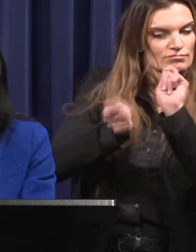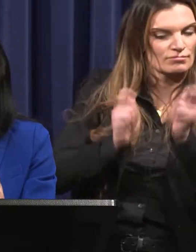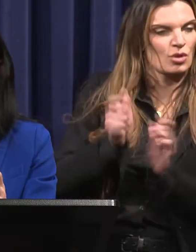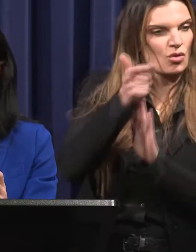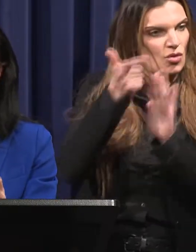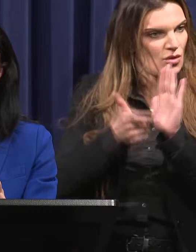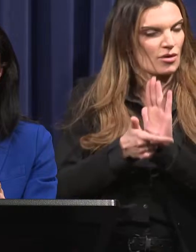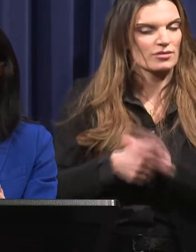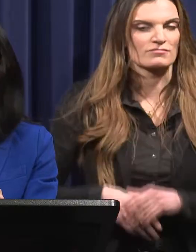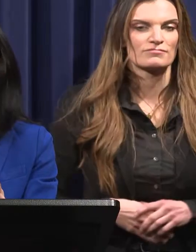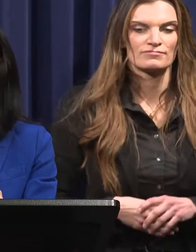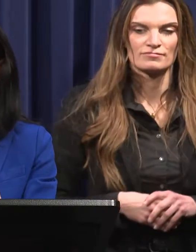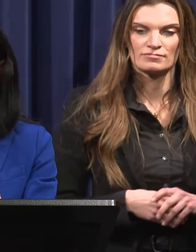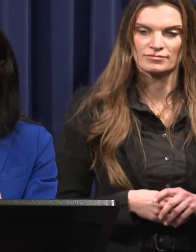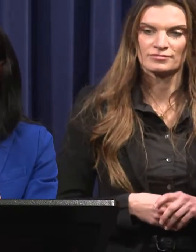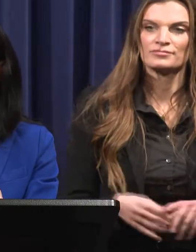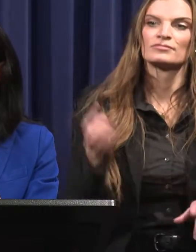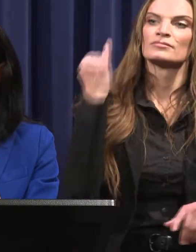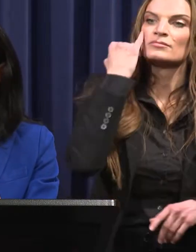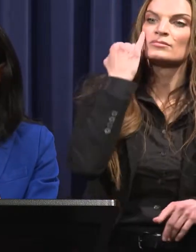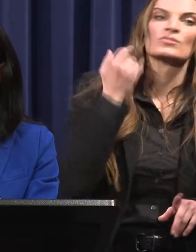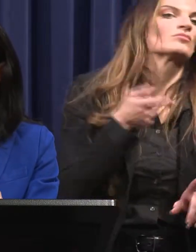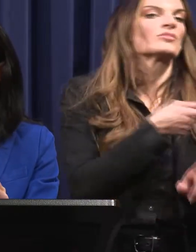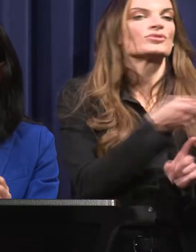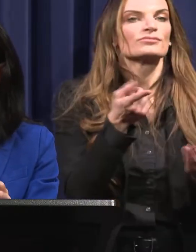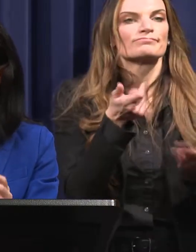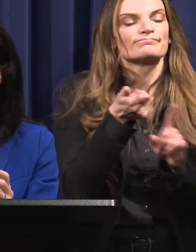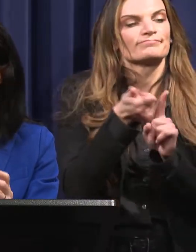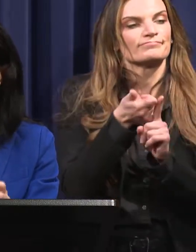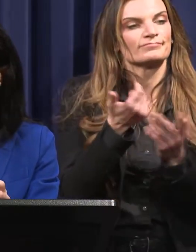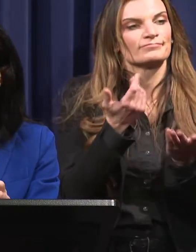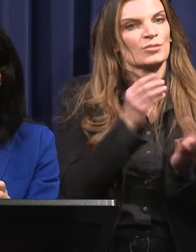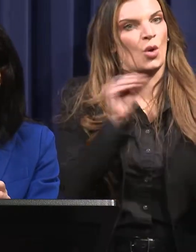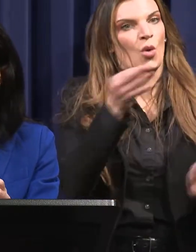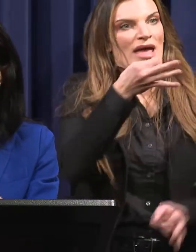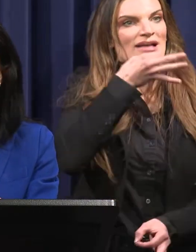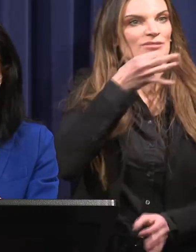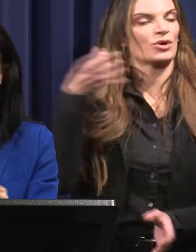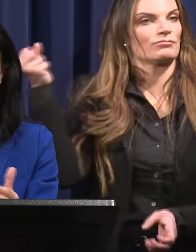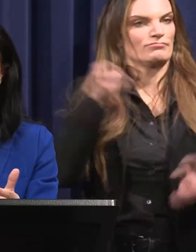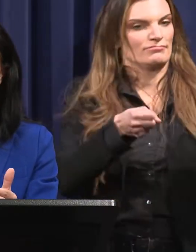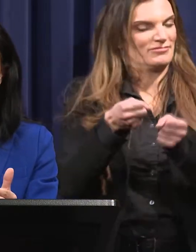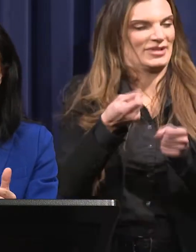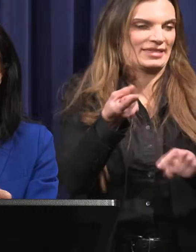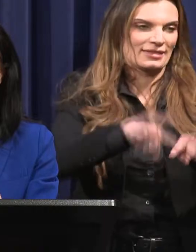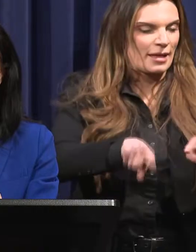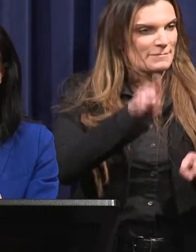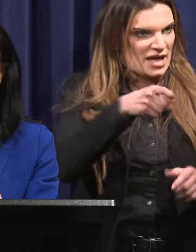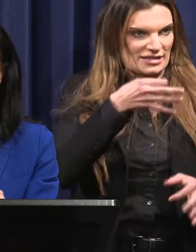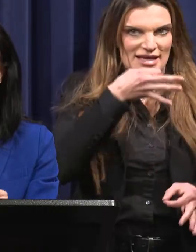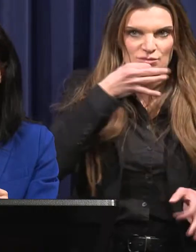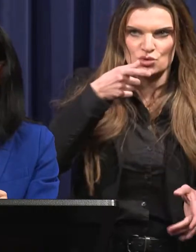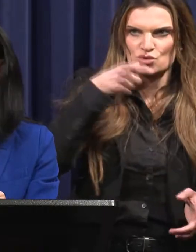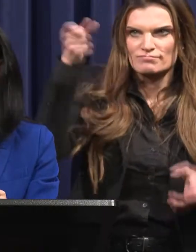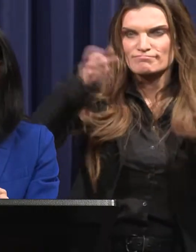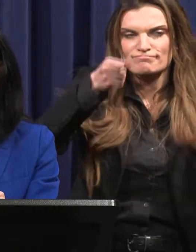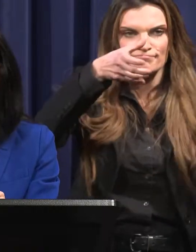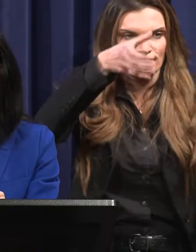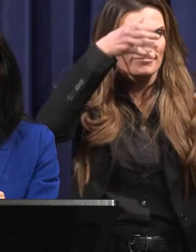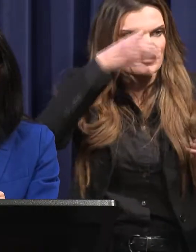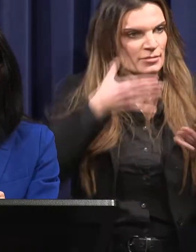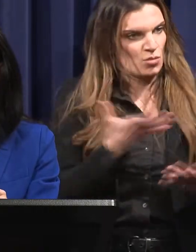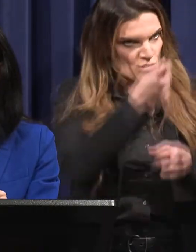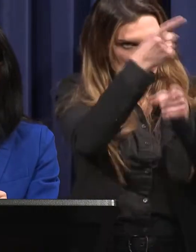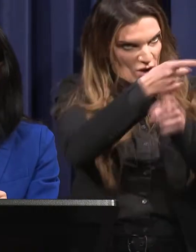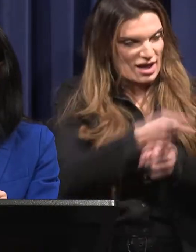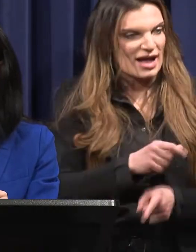If you go from a position where you have no subject matter expertise when it comes to this is complicated. And to me, better that you get it